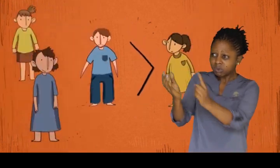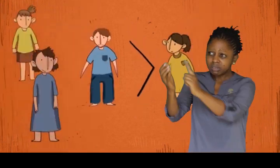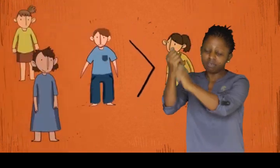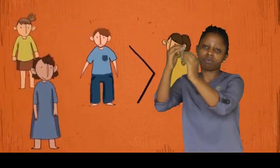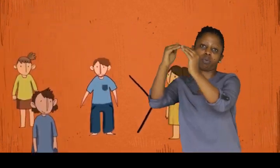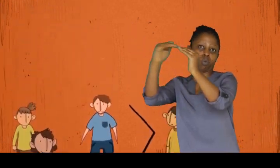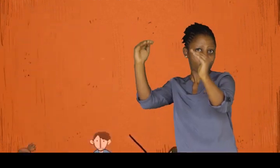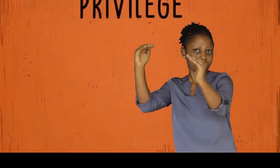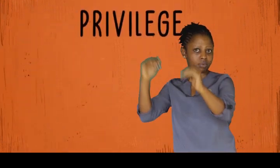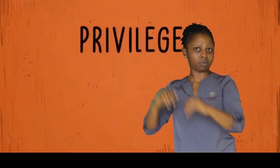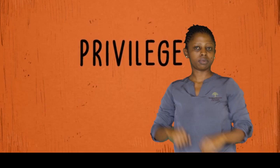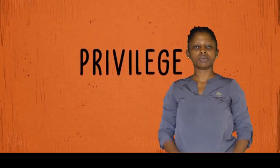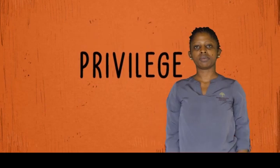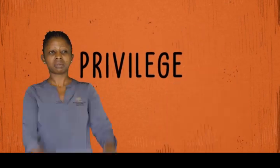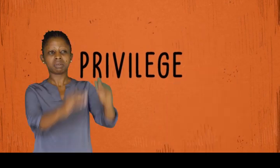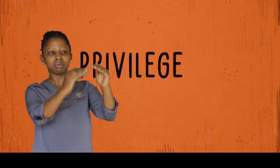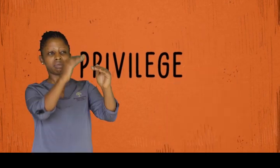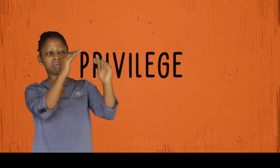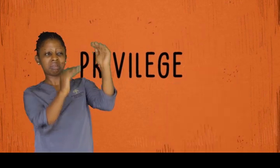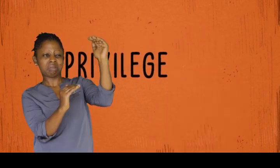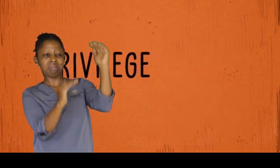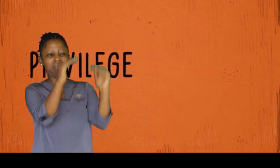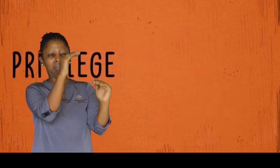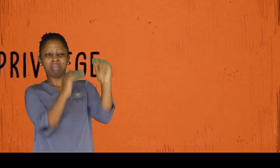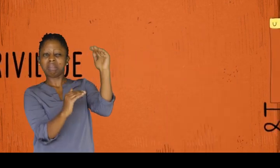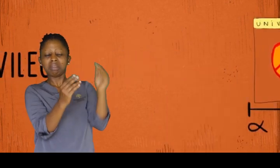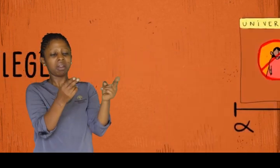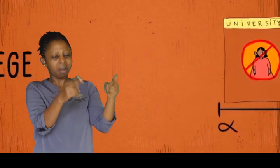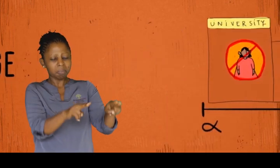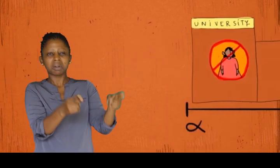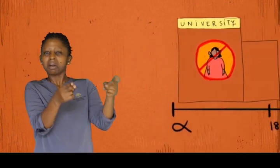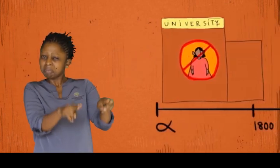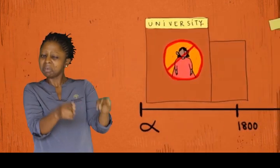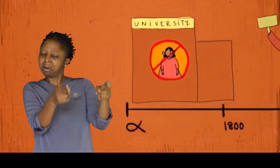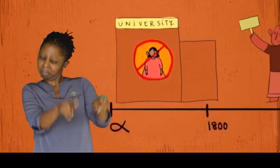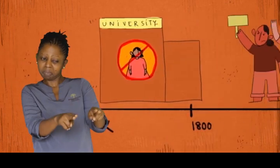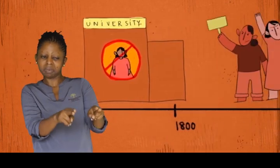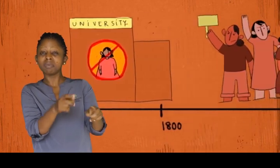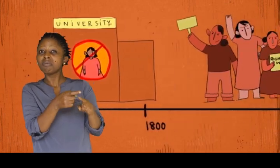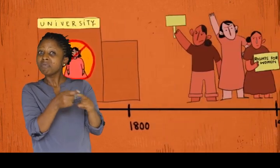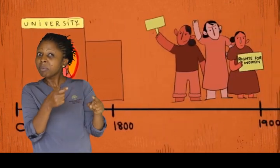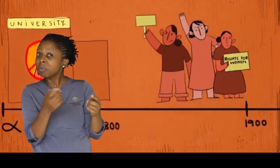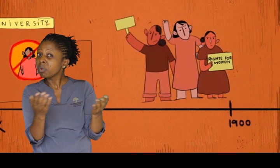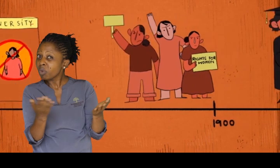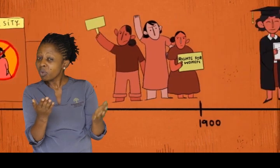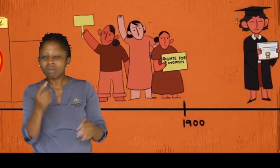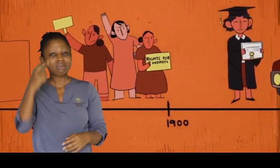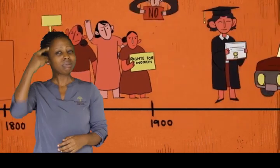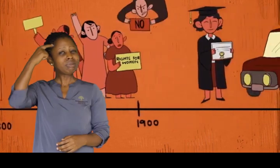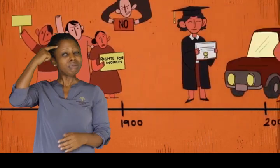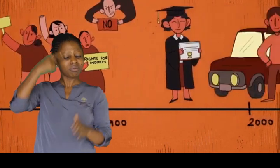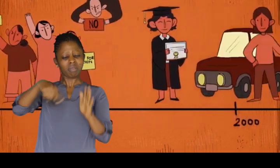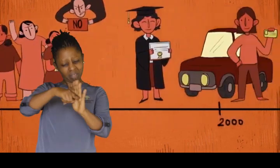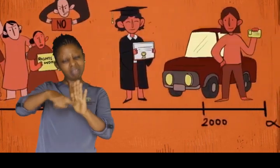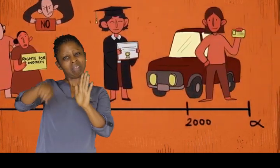This means looking at the actual condition of women's lives at the true measures of whether